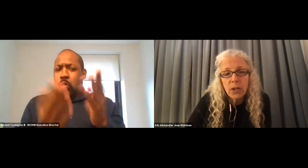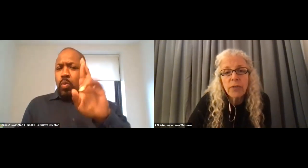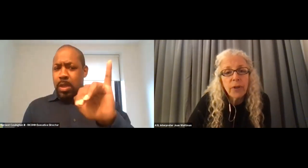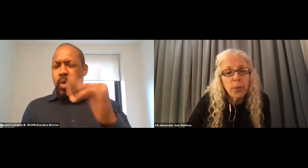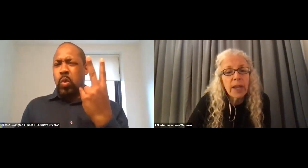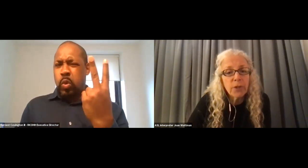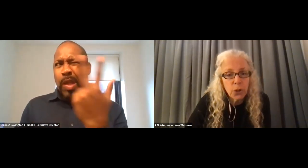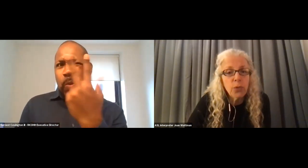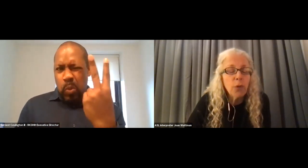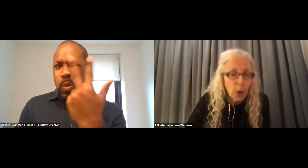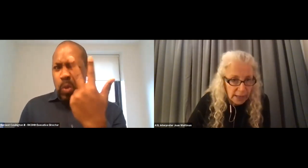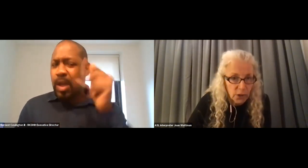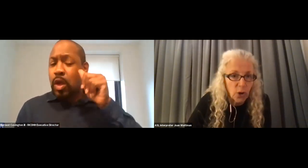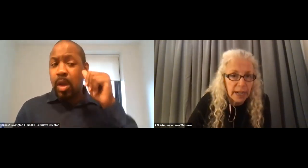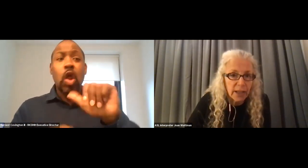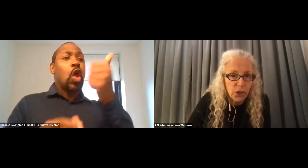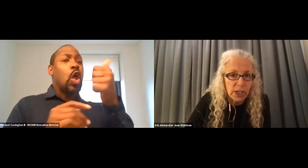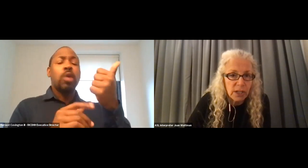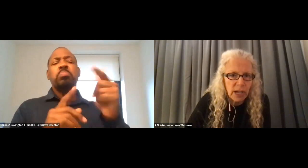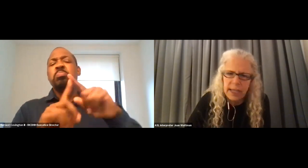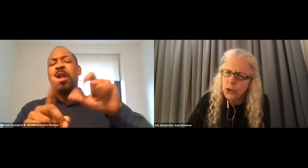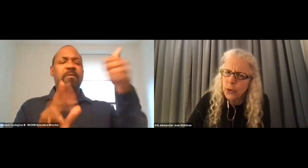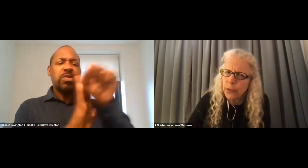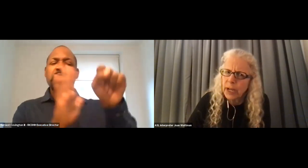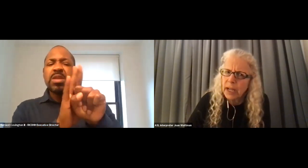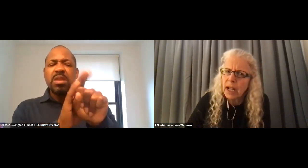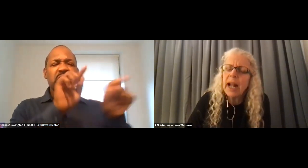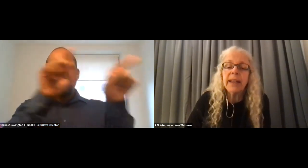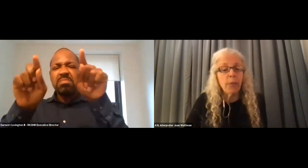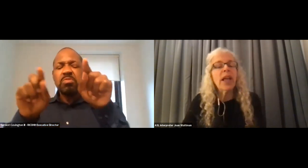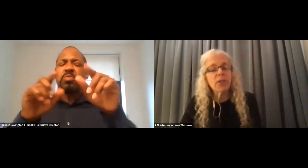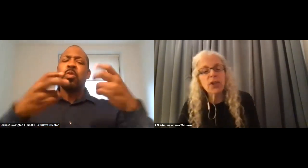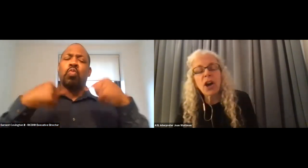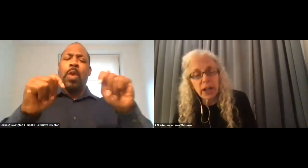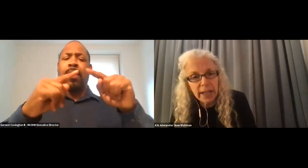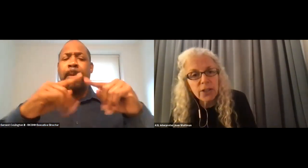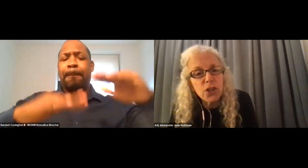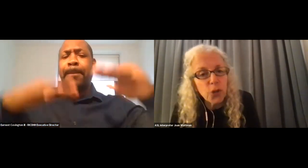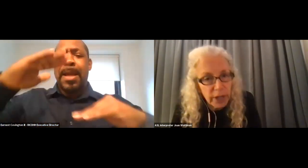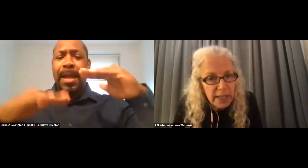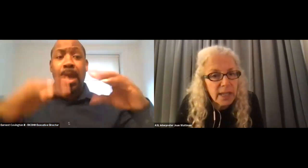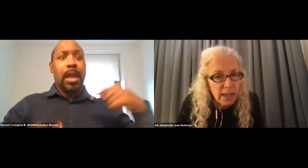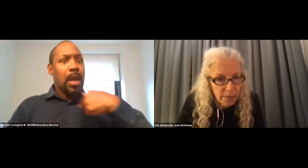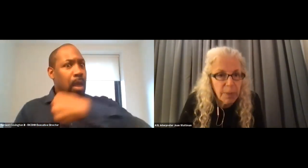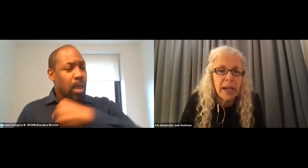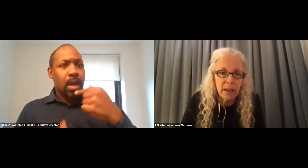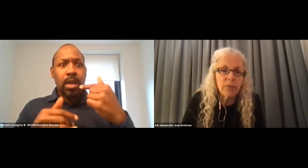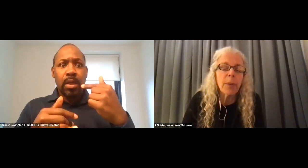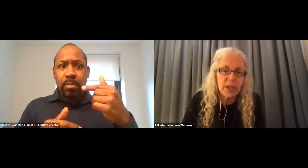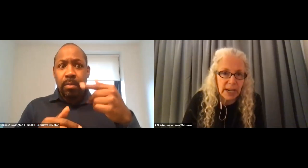So far, we have two Rhode Island audiologists, I think two or three, and then we have other audiologists joining the panel from other states.